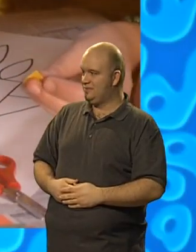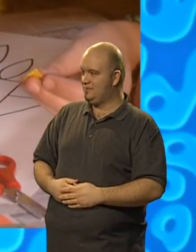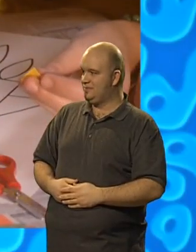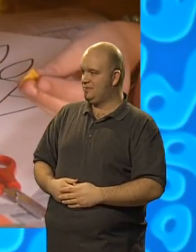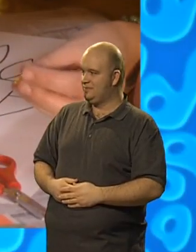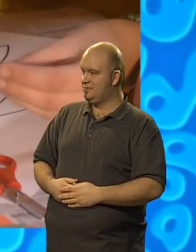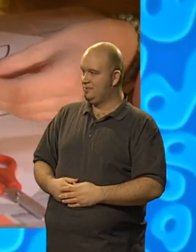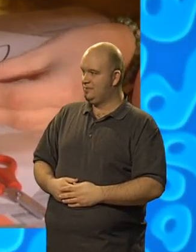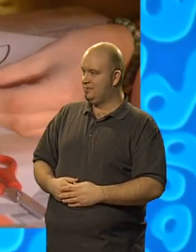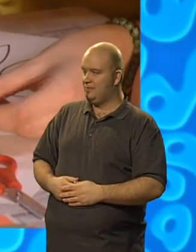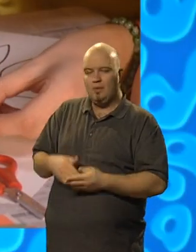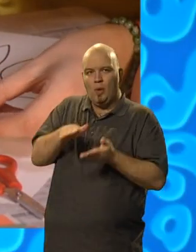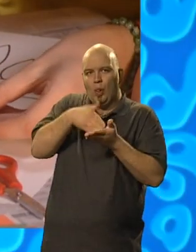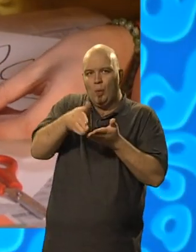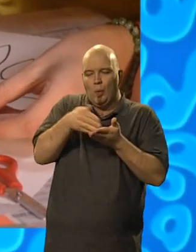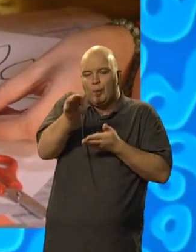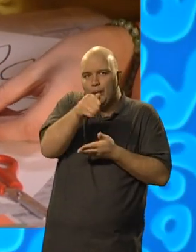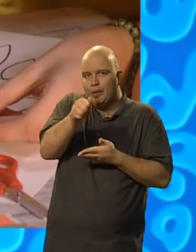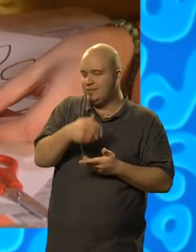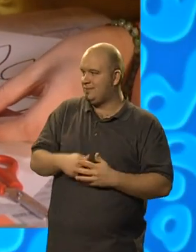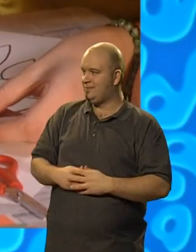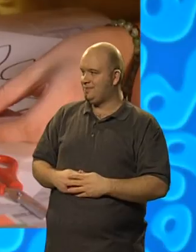So now if we put a bit of glue there.